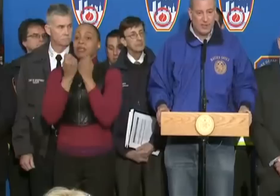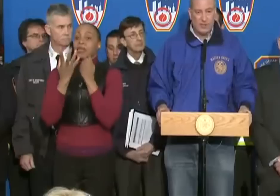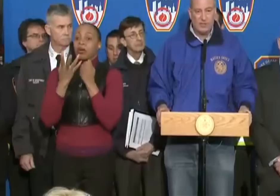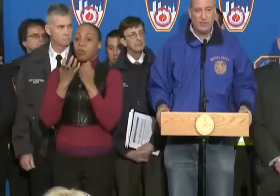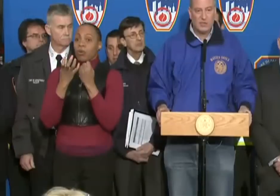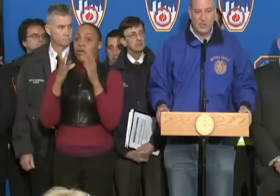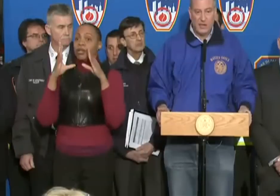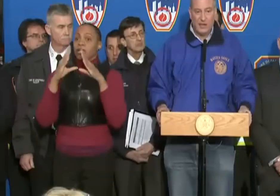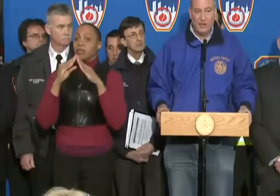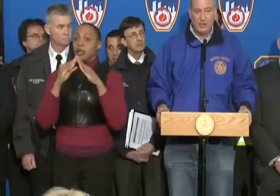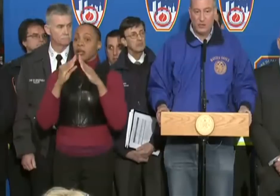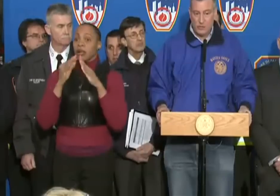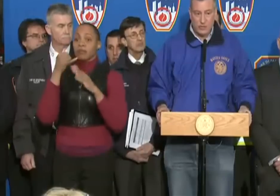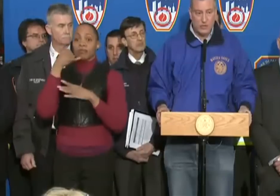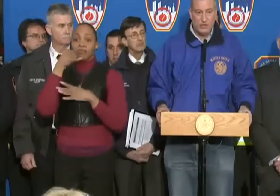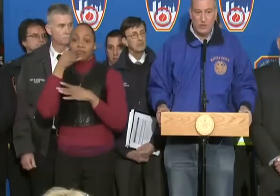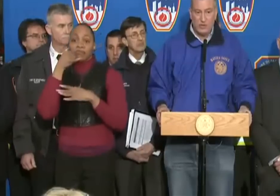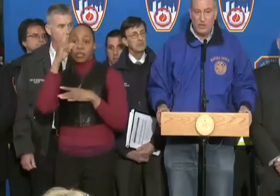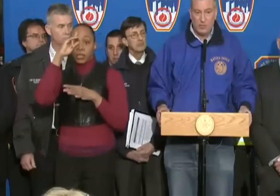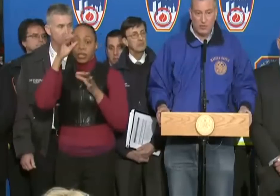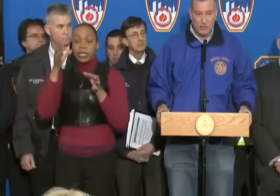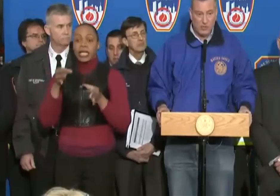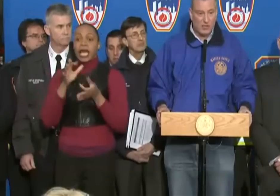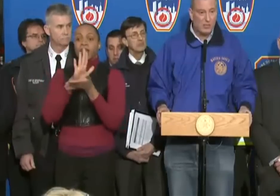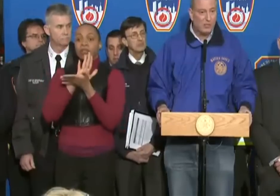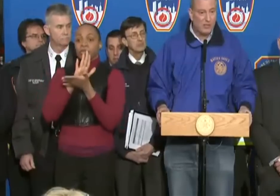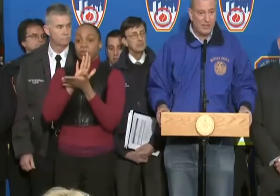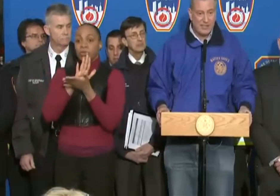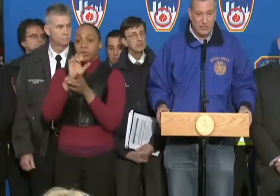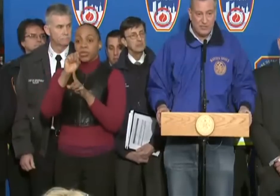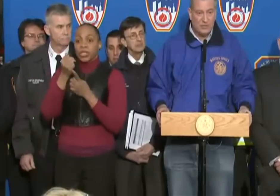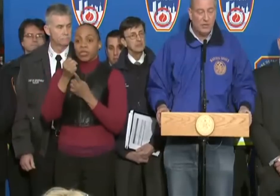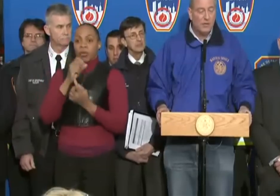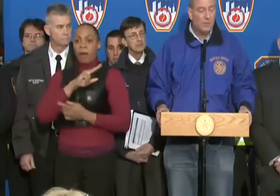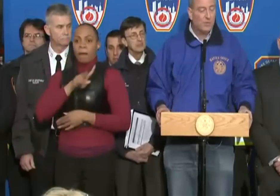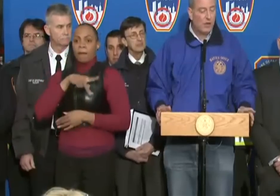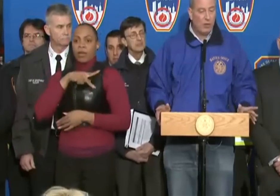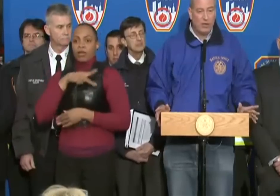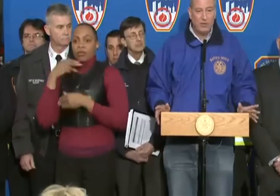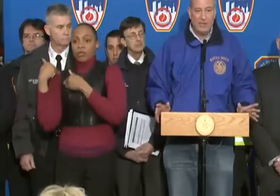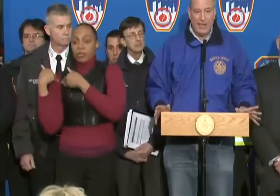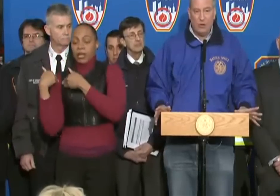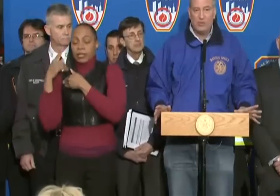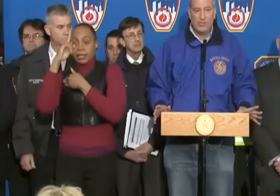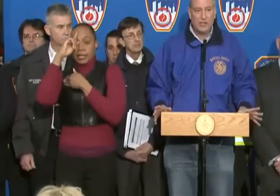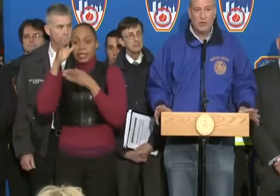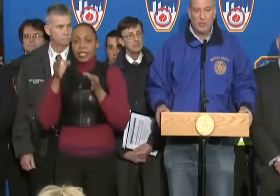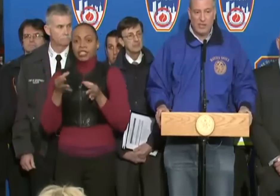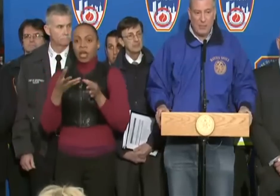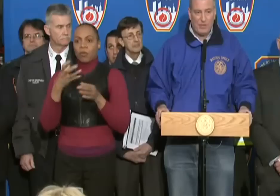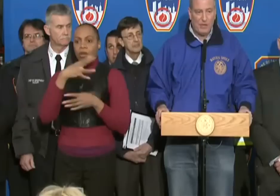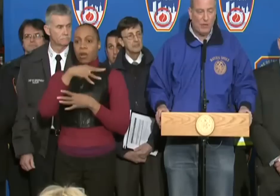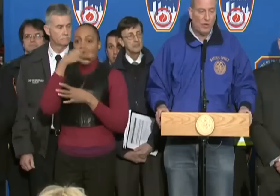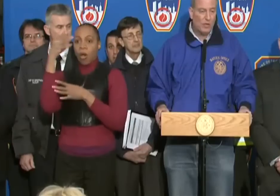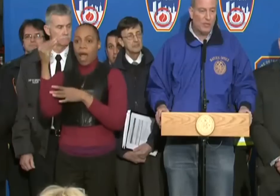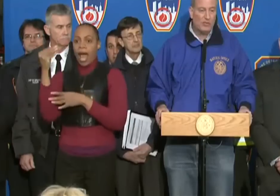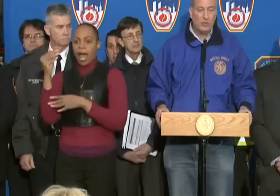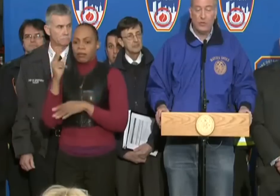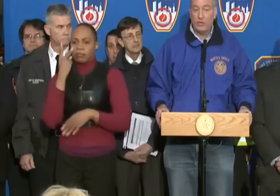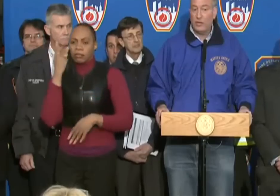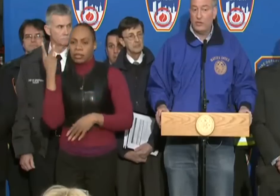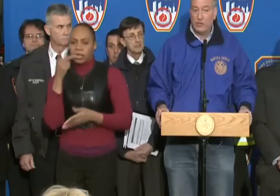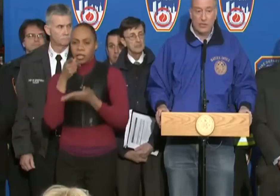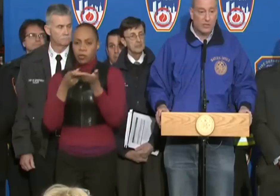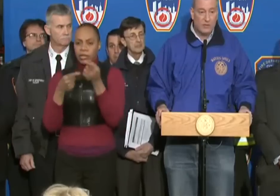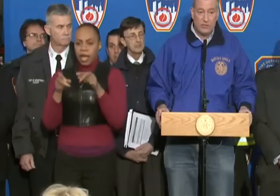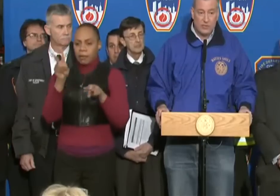on the conference calls to decide the school situation. I wanted to take personal responsibility for that decision. I wanted to be out seeing what was happening. I wanted to make sure